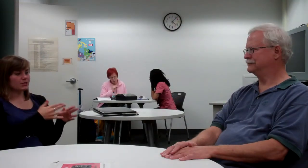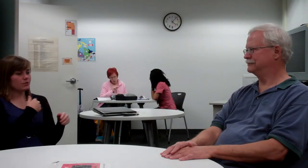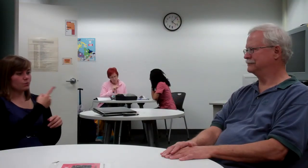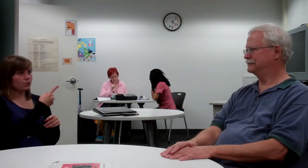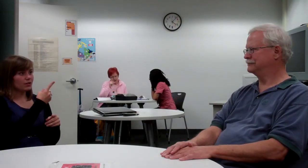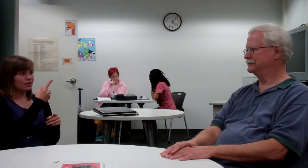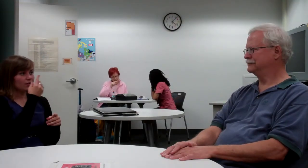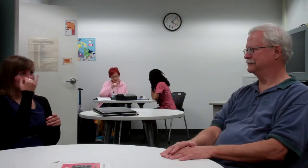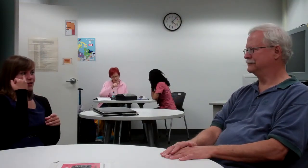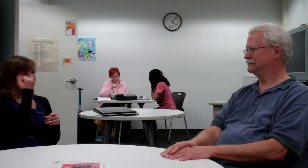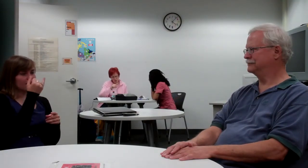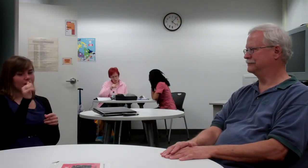consistent.